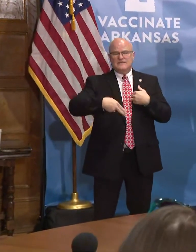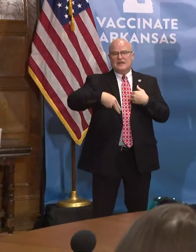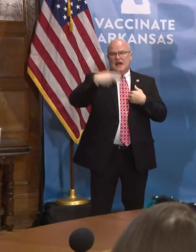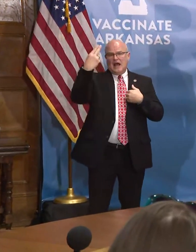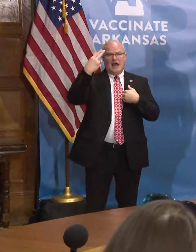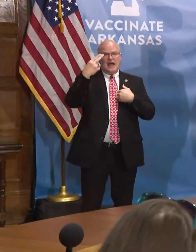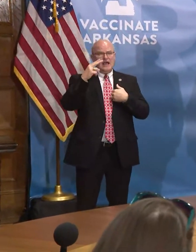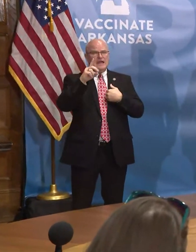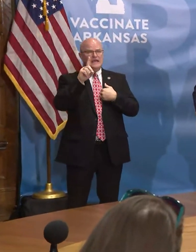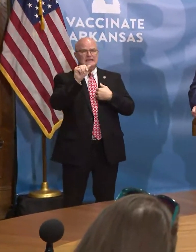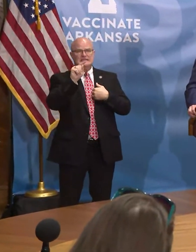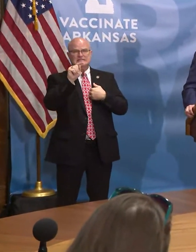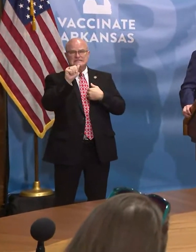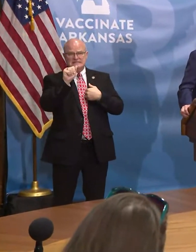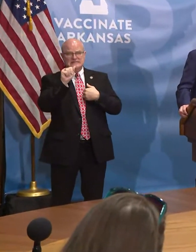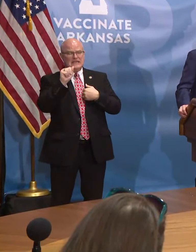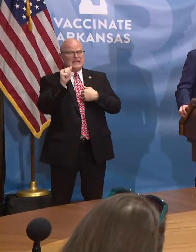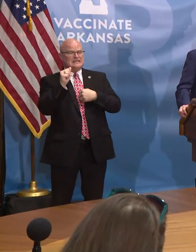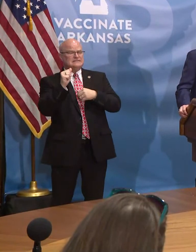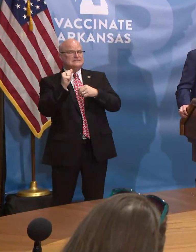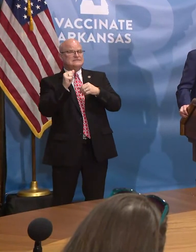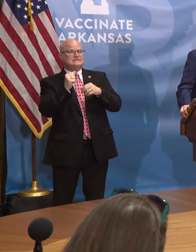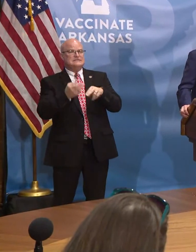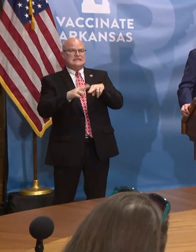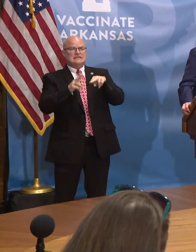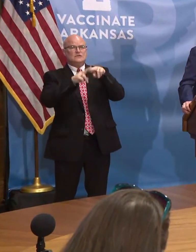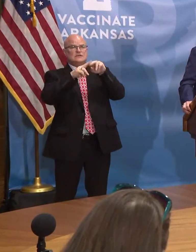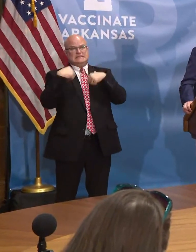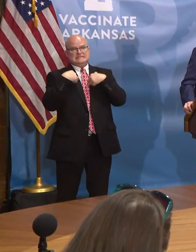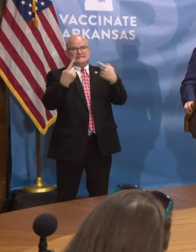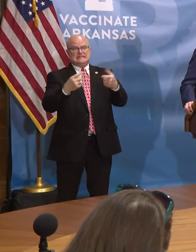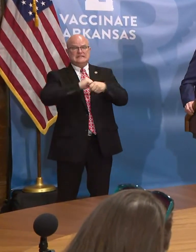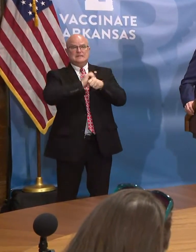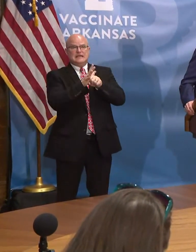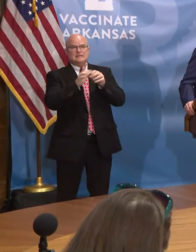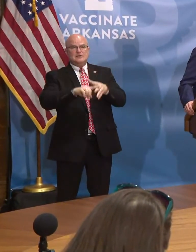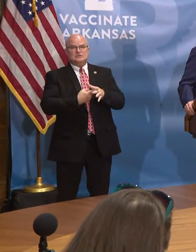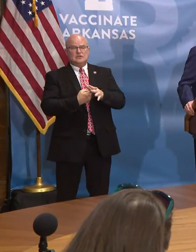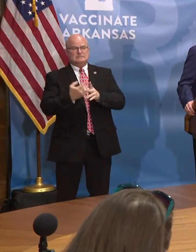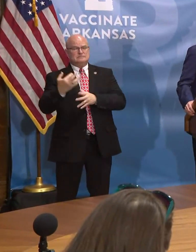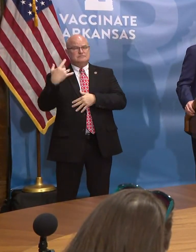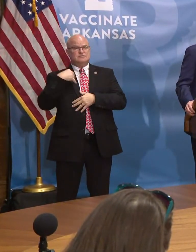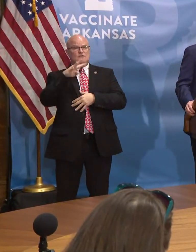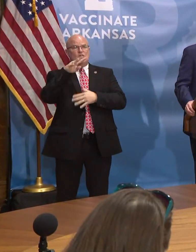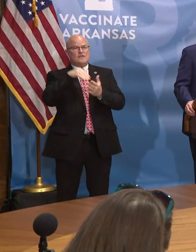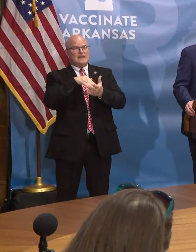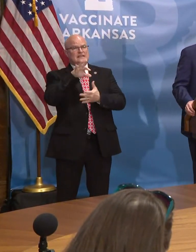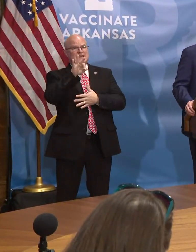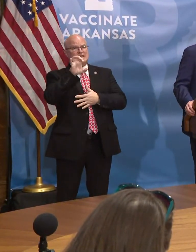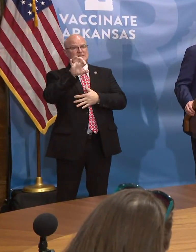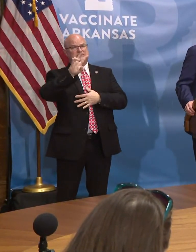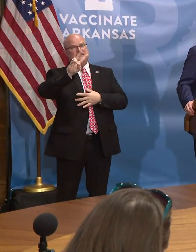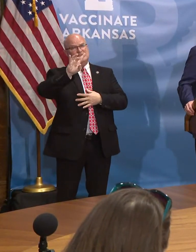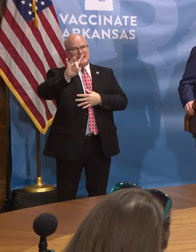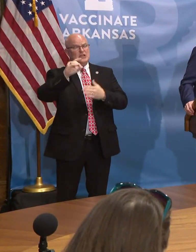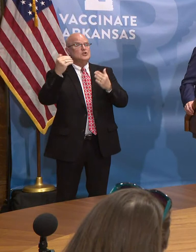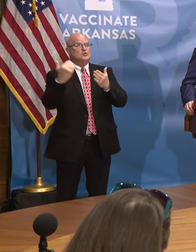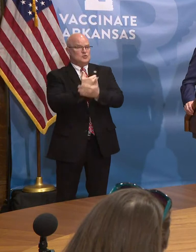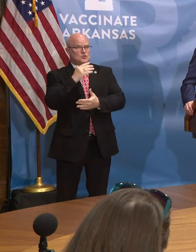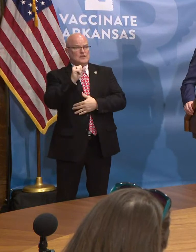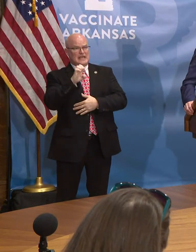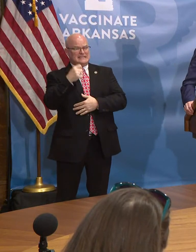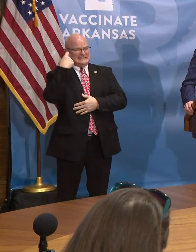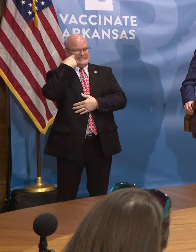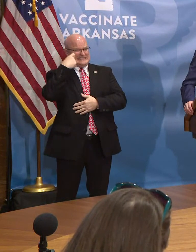highest daily increase in cases since the pandemic started. That is 4,978 new cases